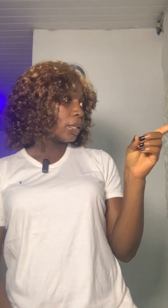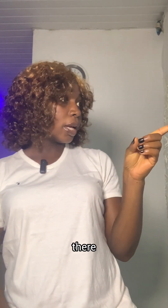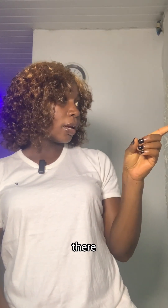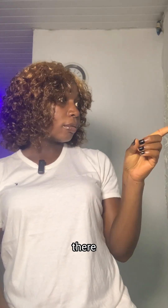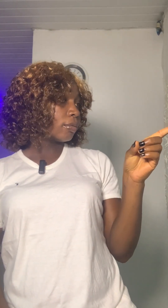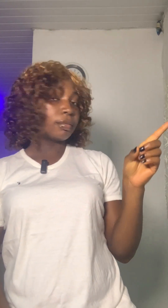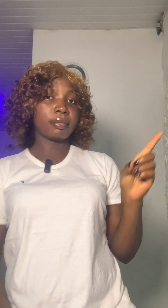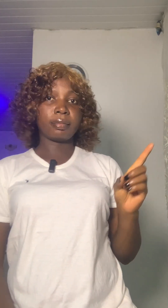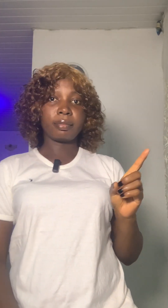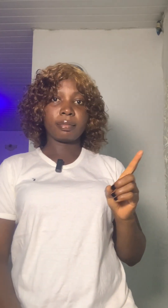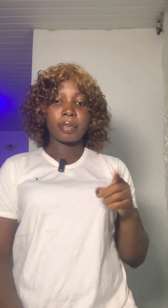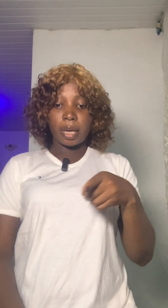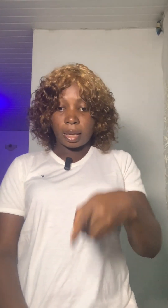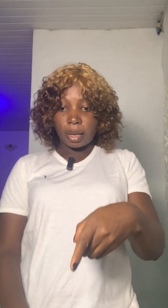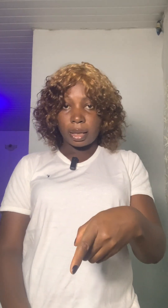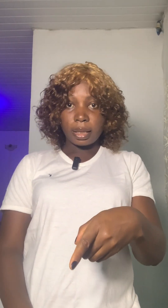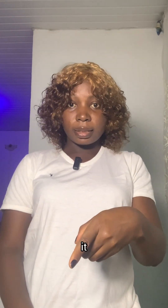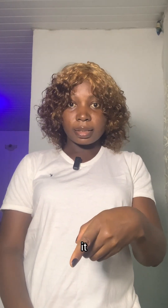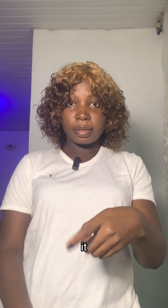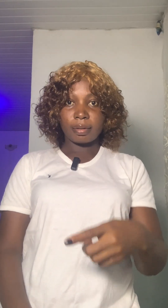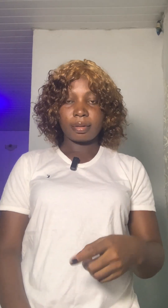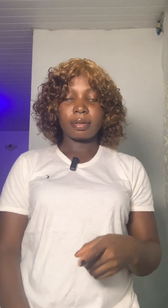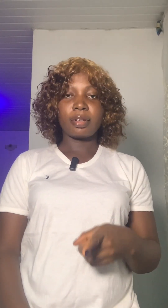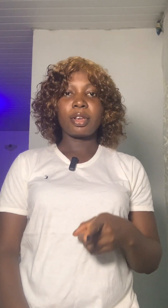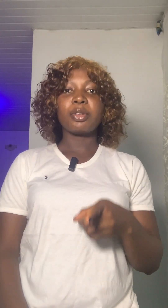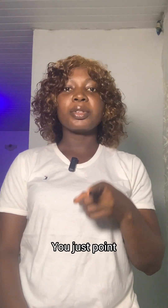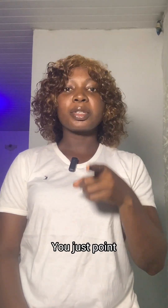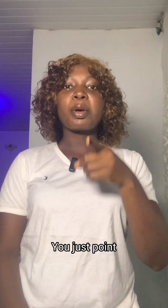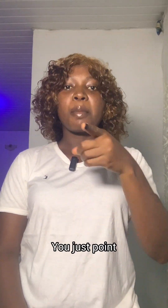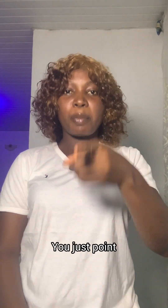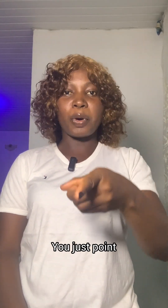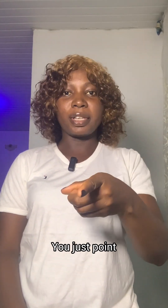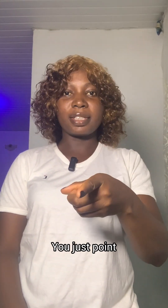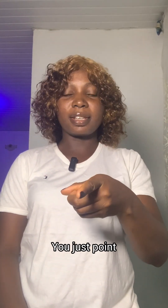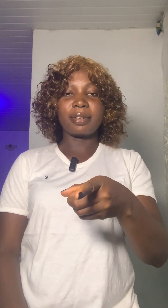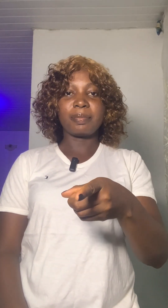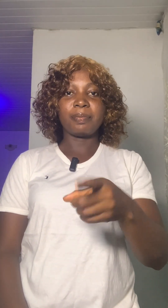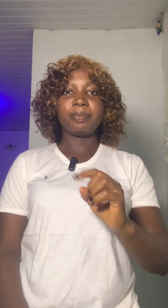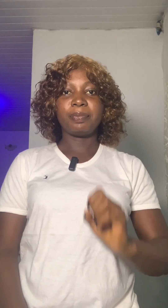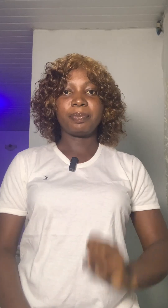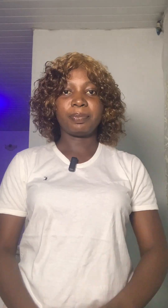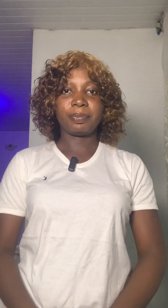there, it. You just point.